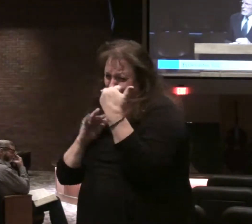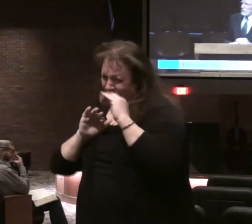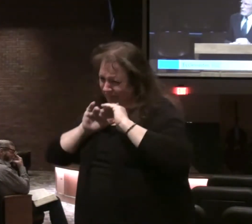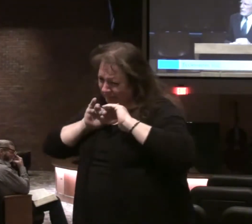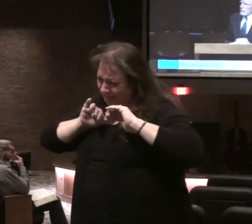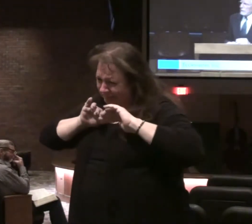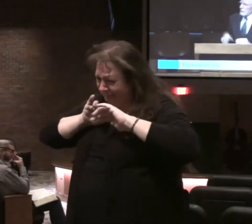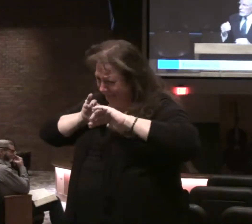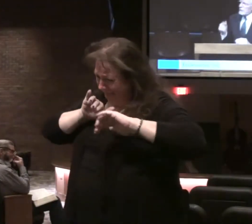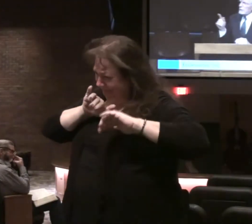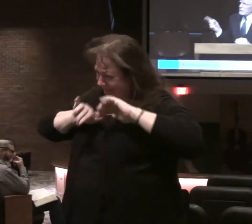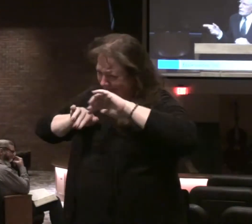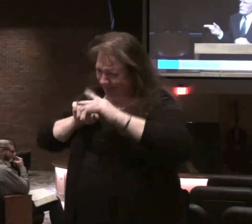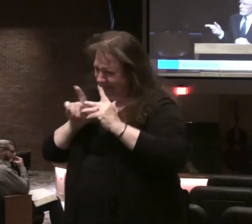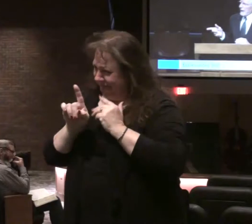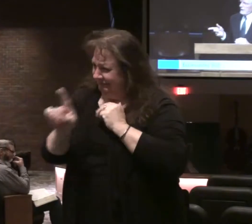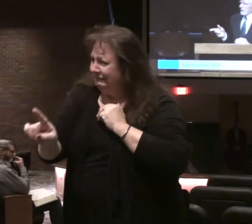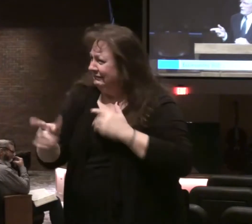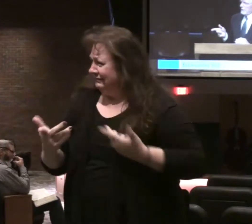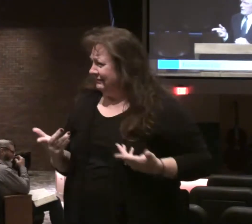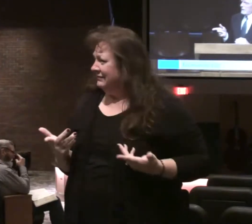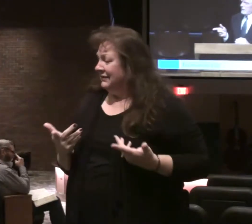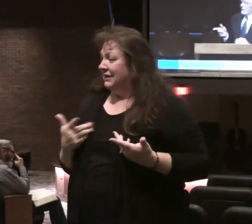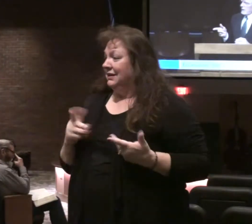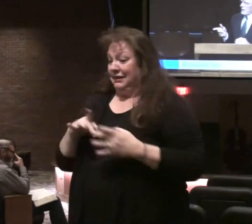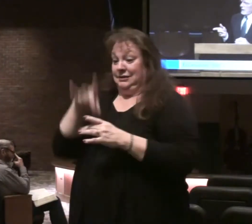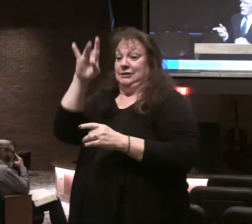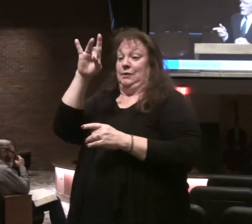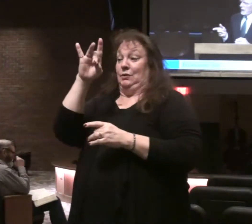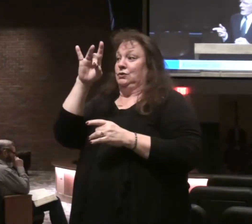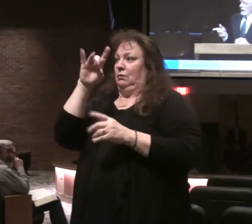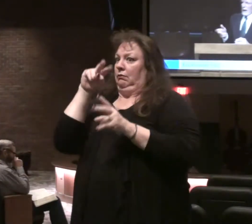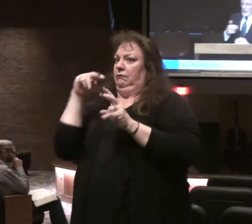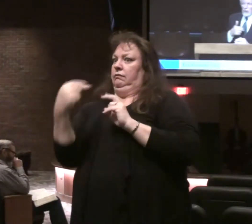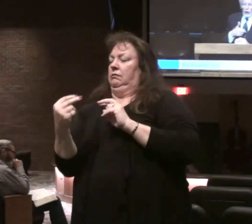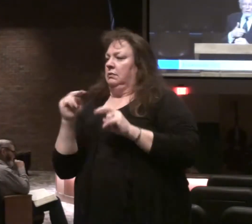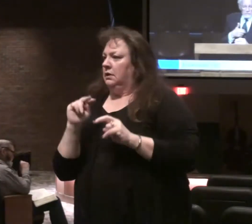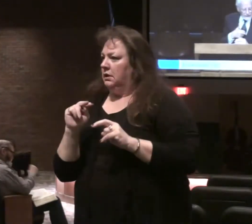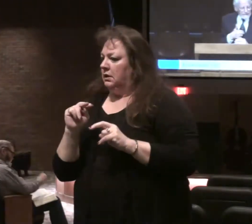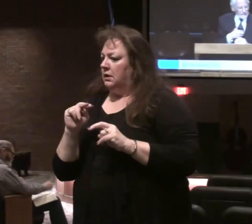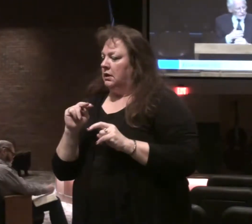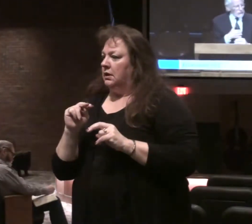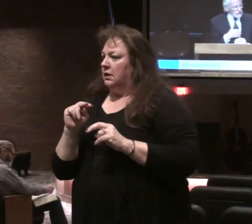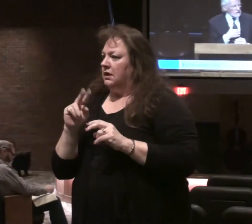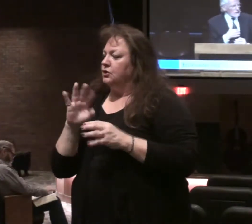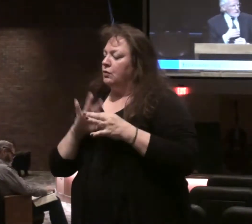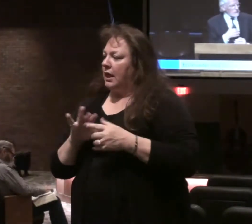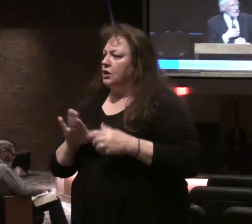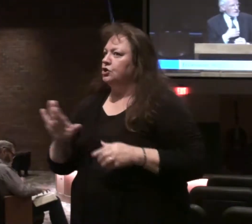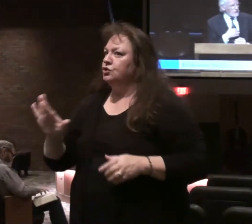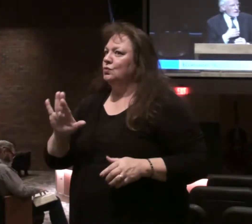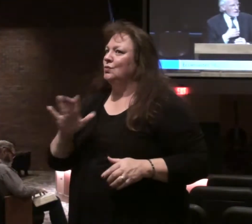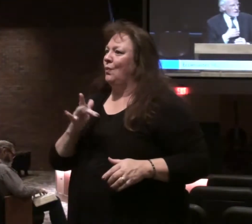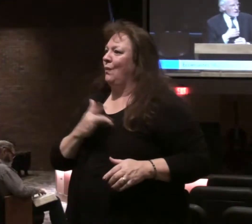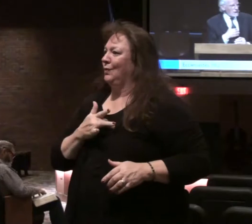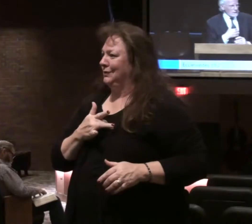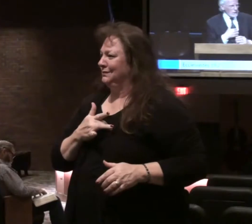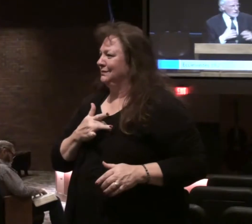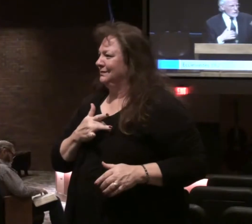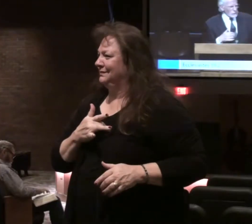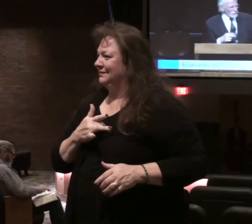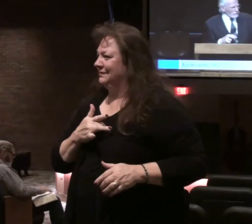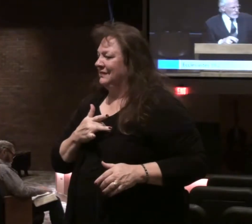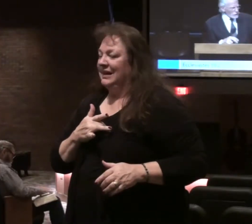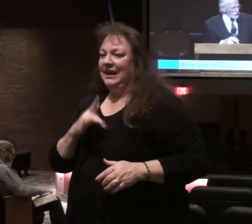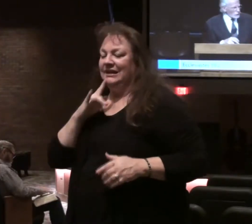direction of you from a spiritual perspective. And it's a heart condition. It's